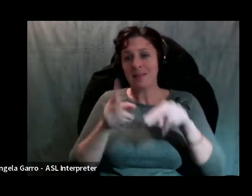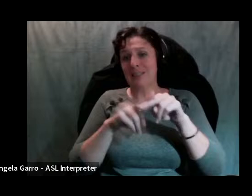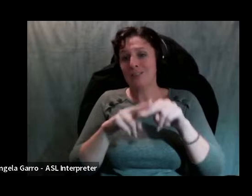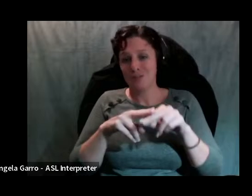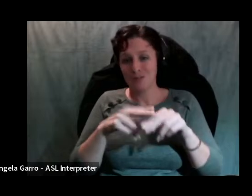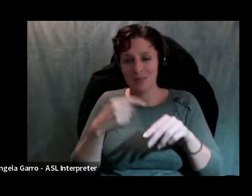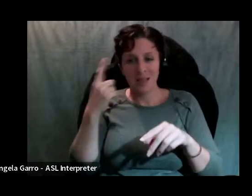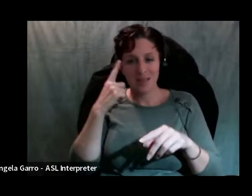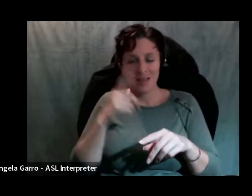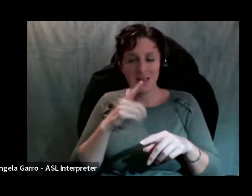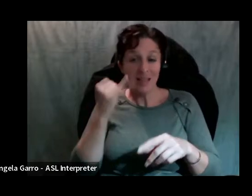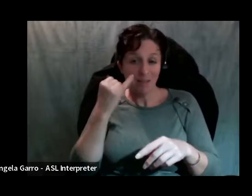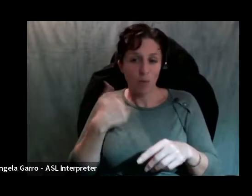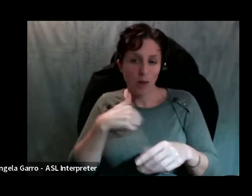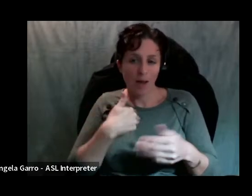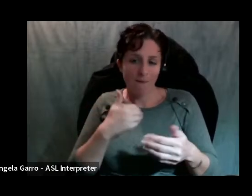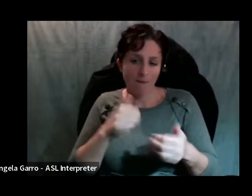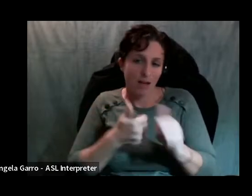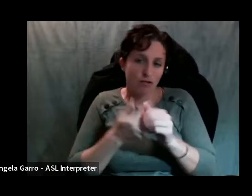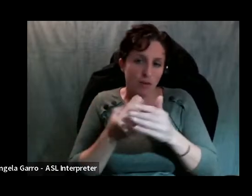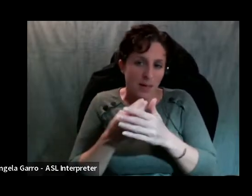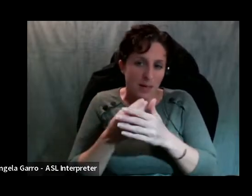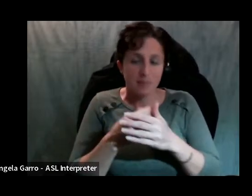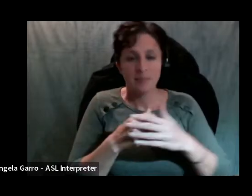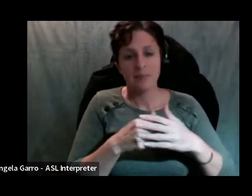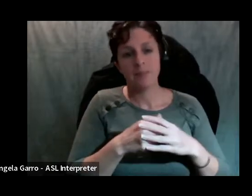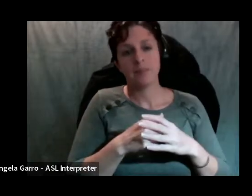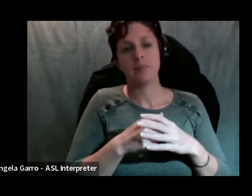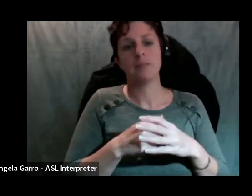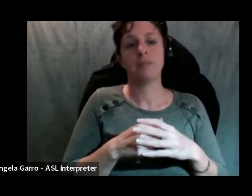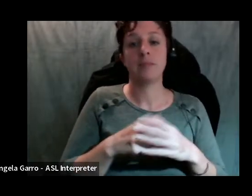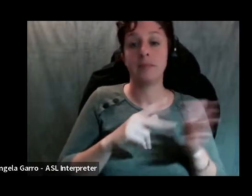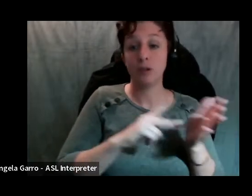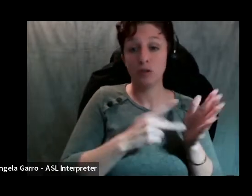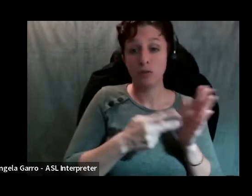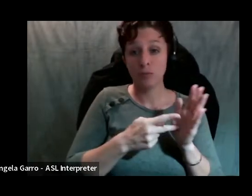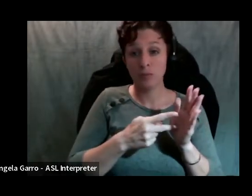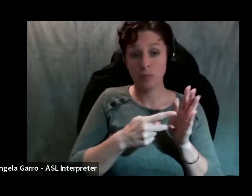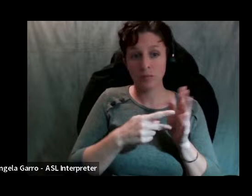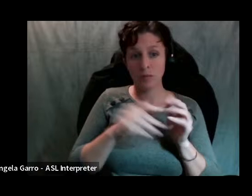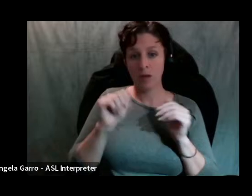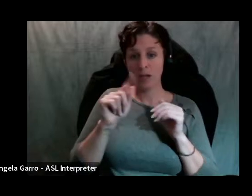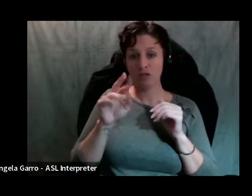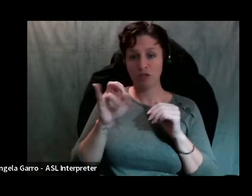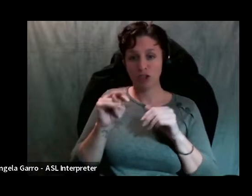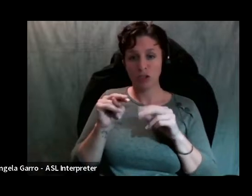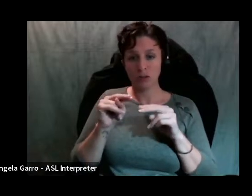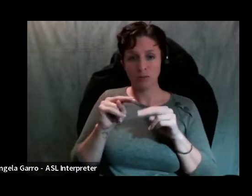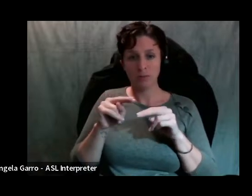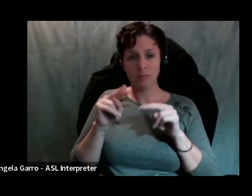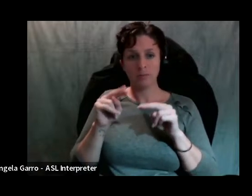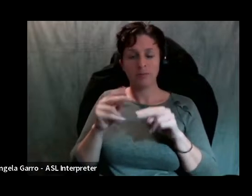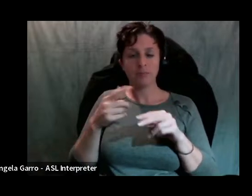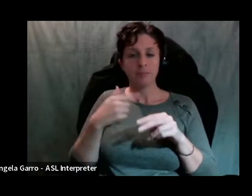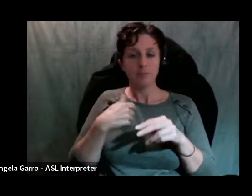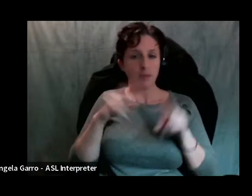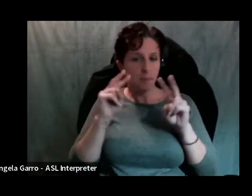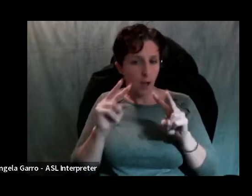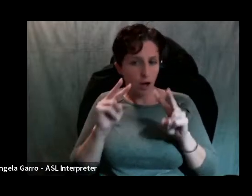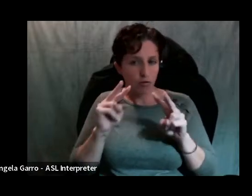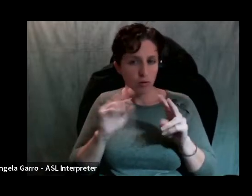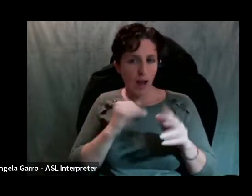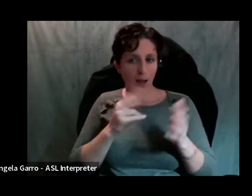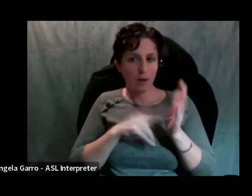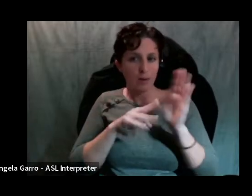right now for our students. Yeah. In terms of the attrition, I think we're going to monitor our enrollment really